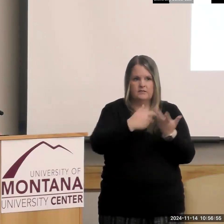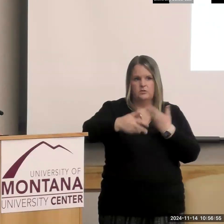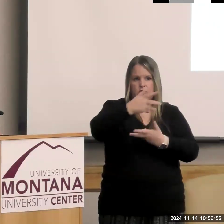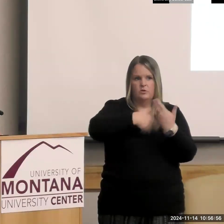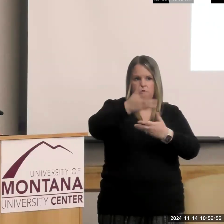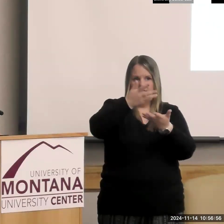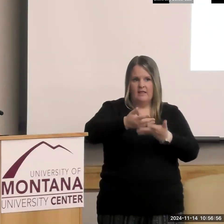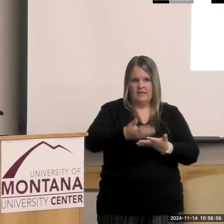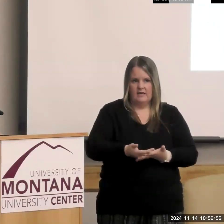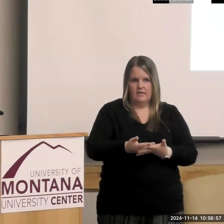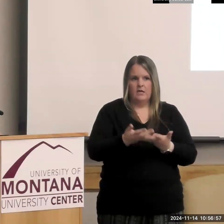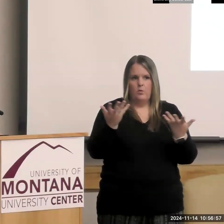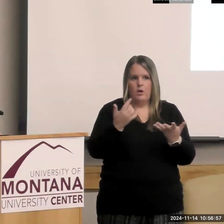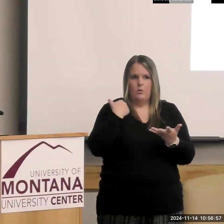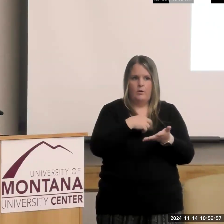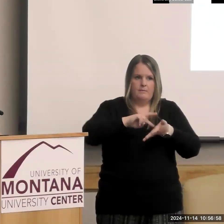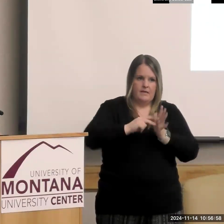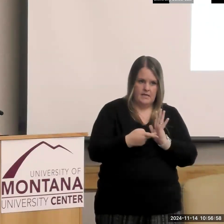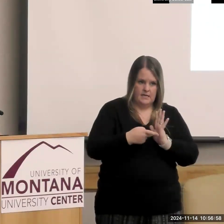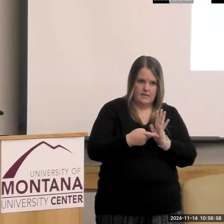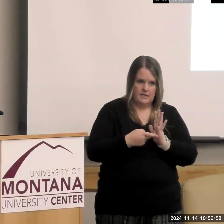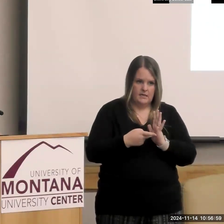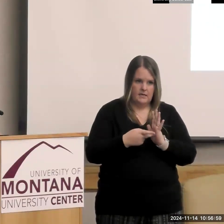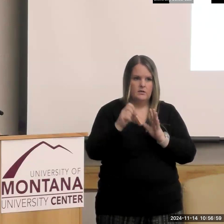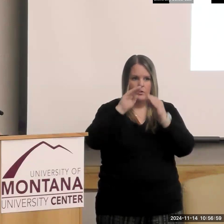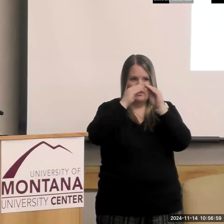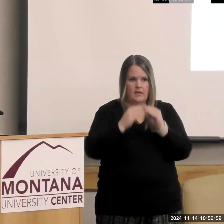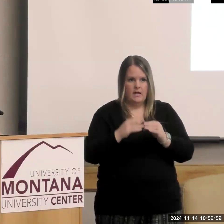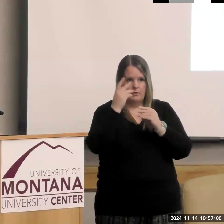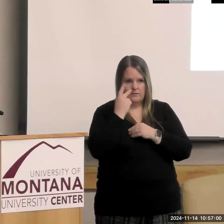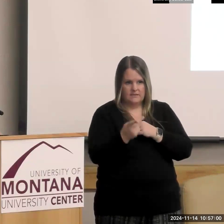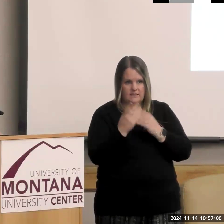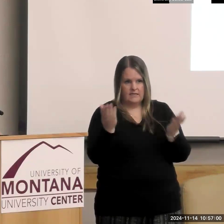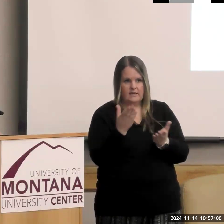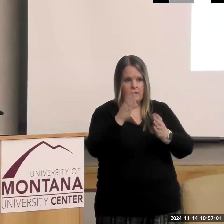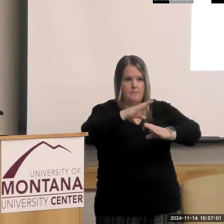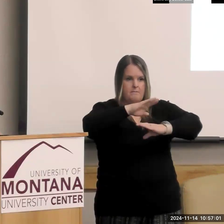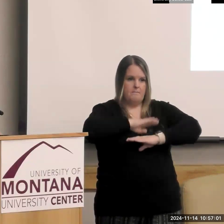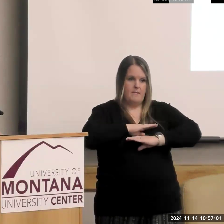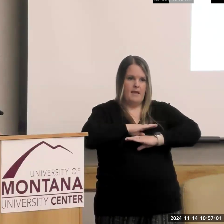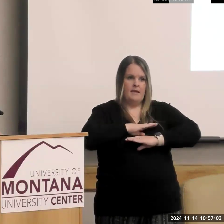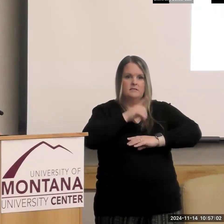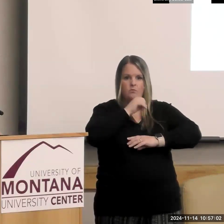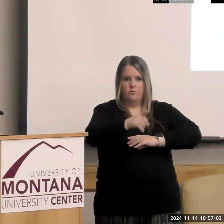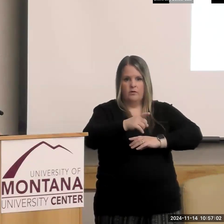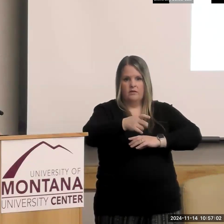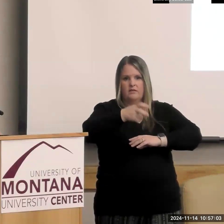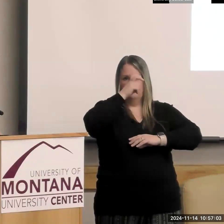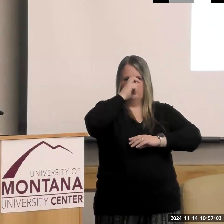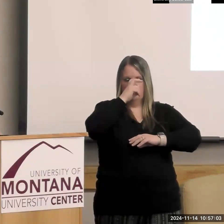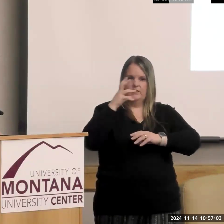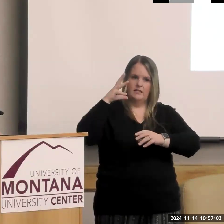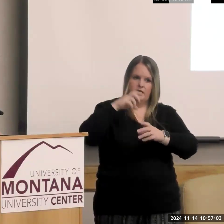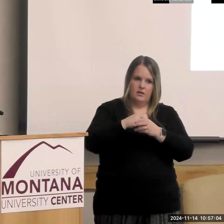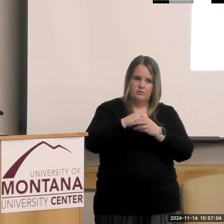validity there. It was what we mean. Yeah. Yeah. So the numbers that we see here met some pretty strict inclusion criteria. So it might have